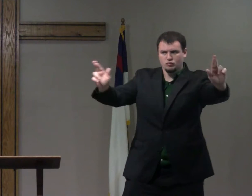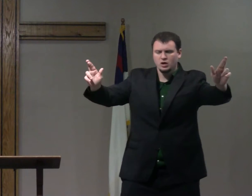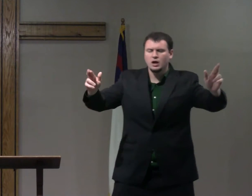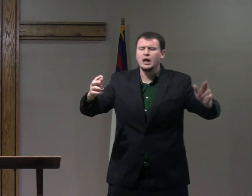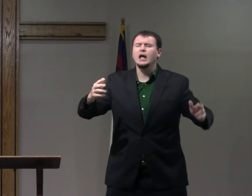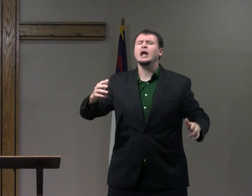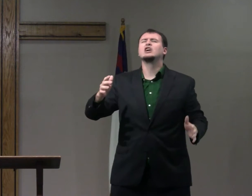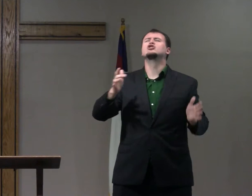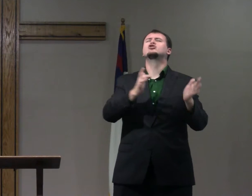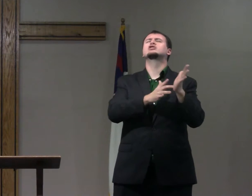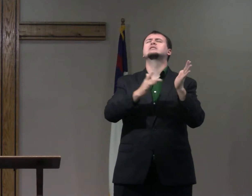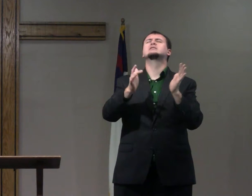Repeat after me.